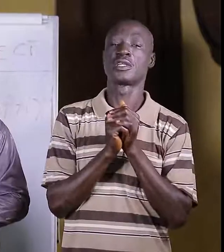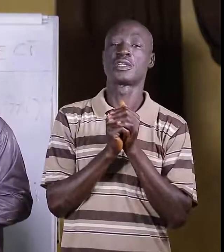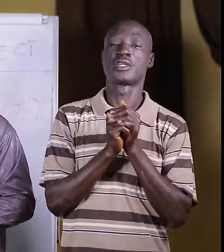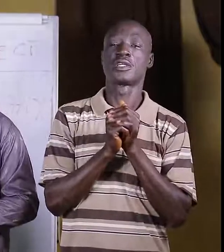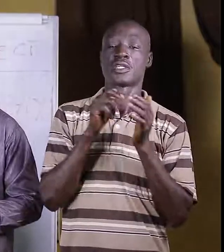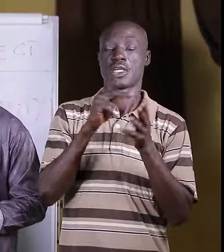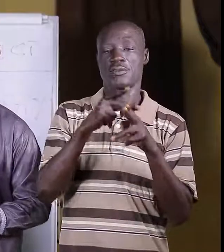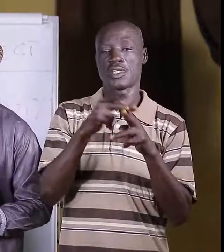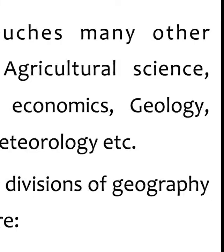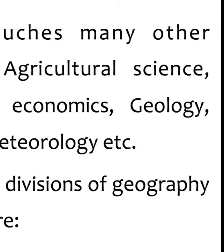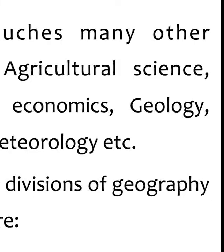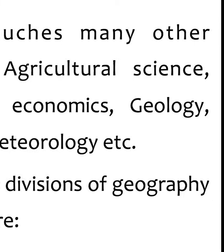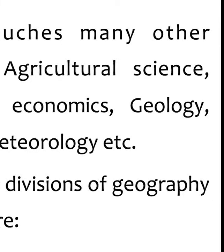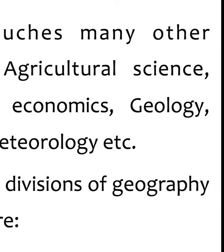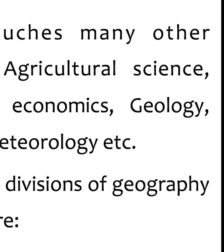practical.